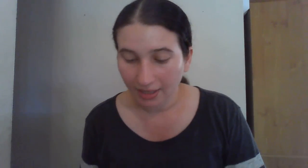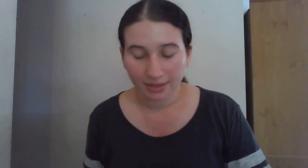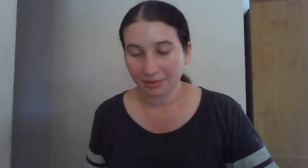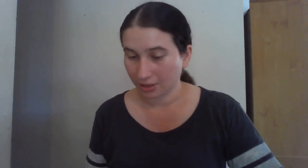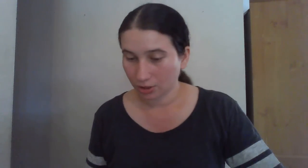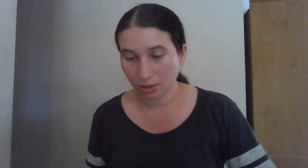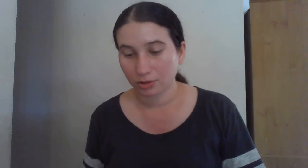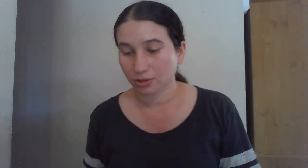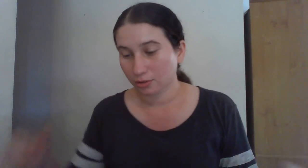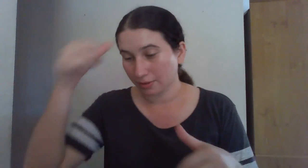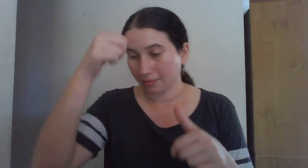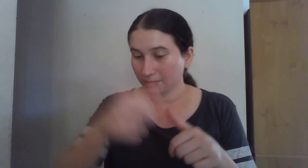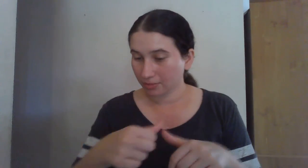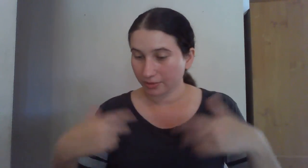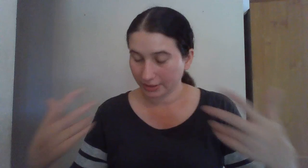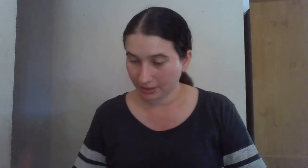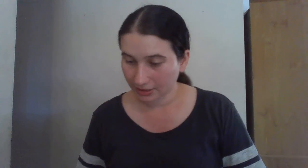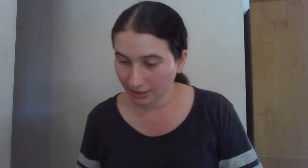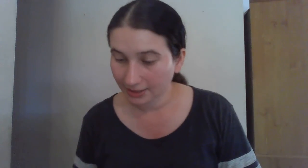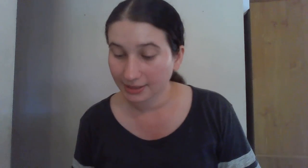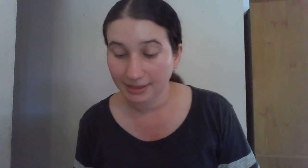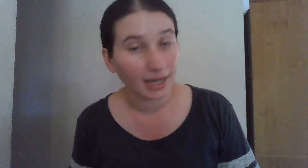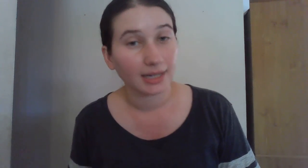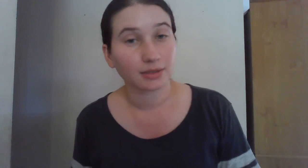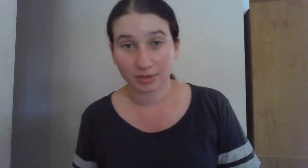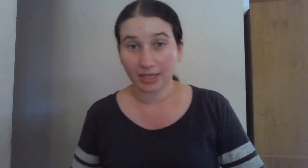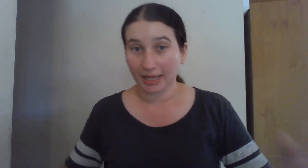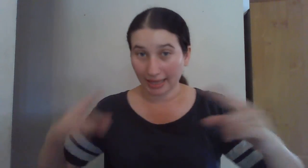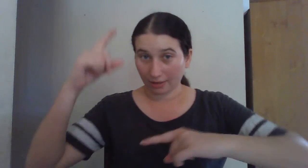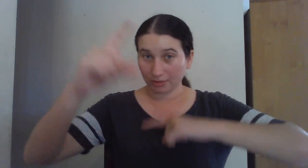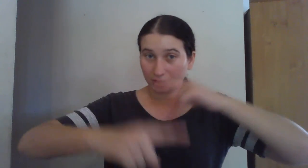Read, already showed you. Remember, already did that. Sign or sign language.